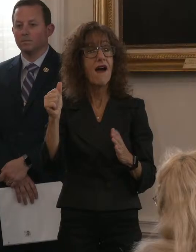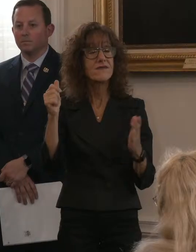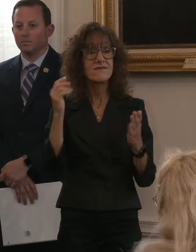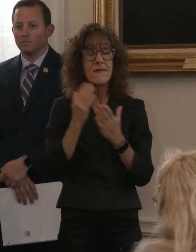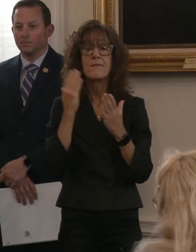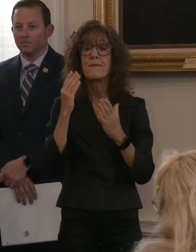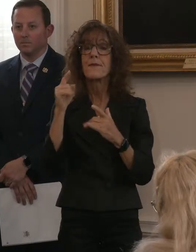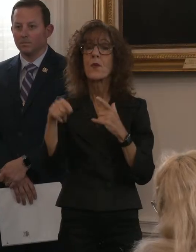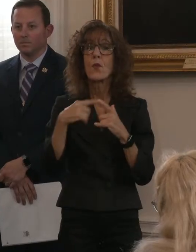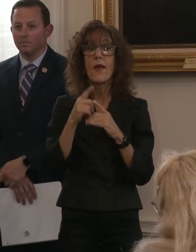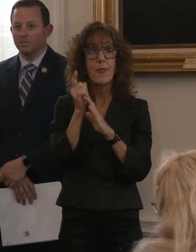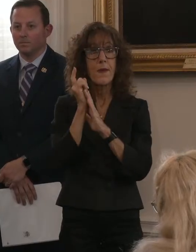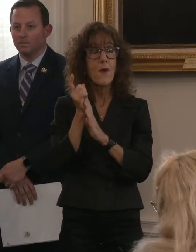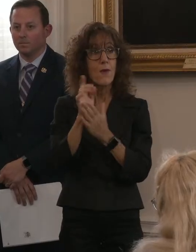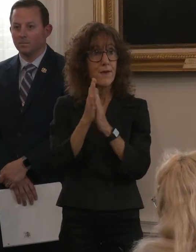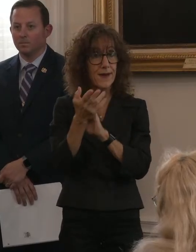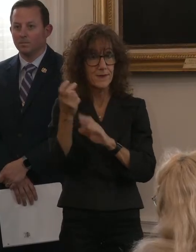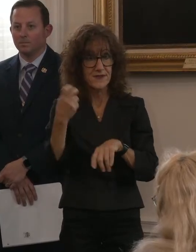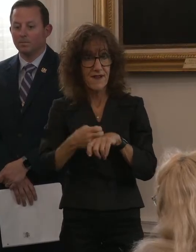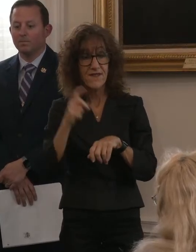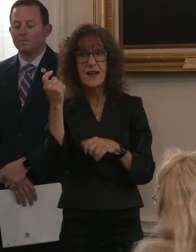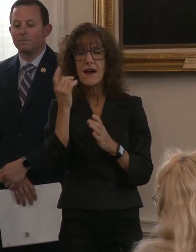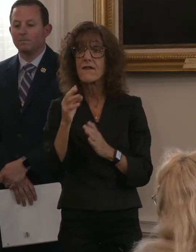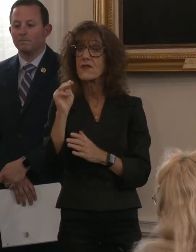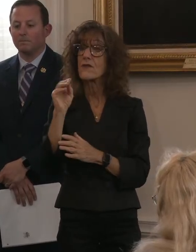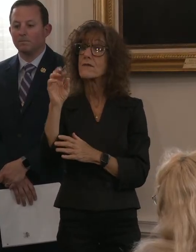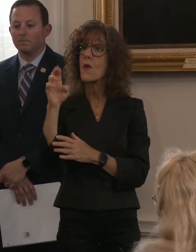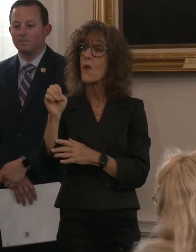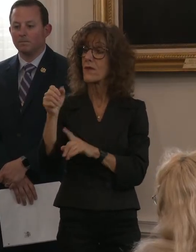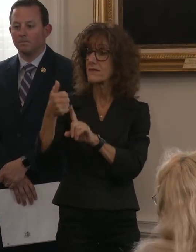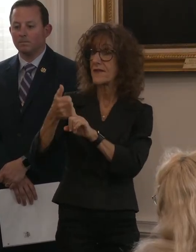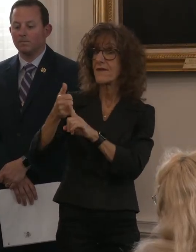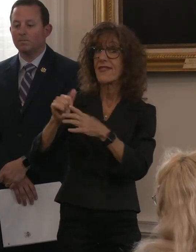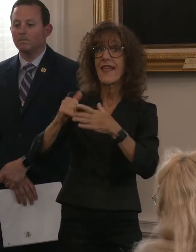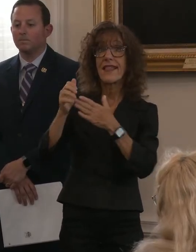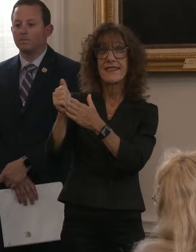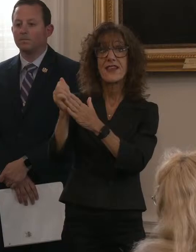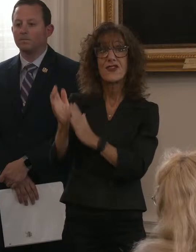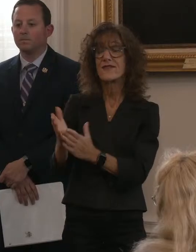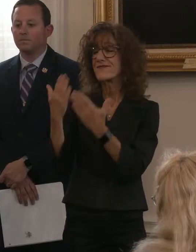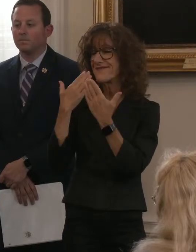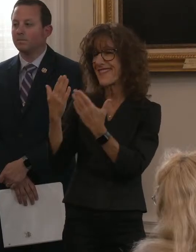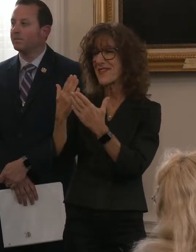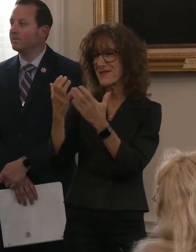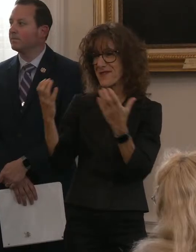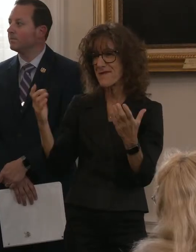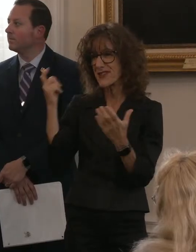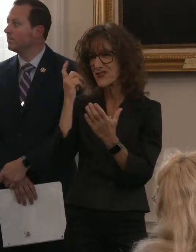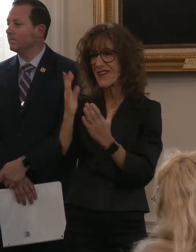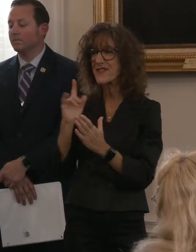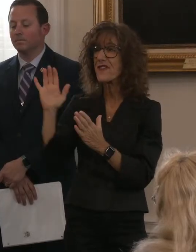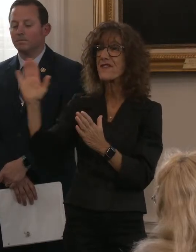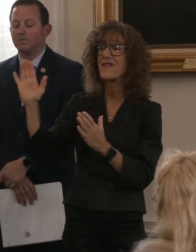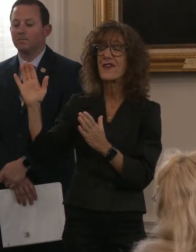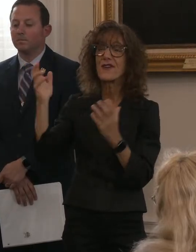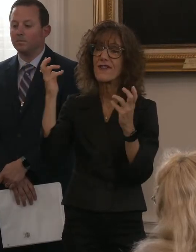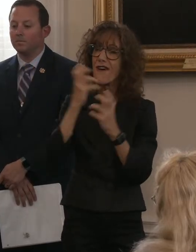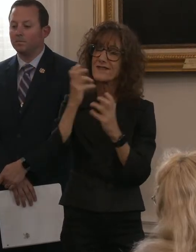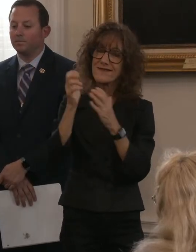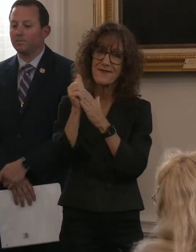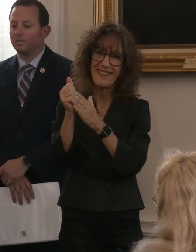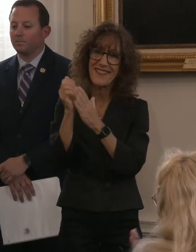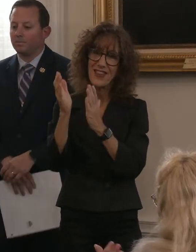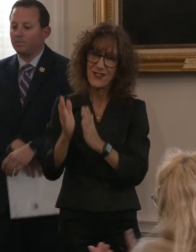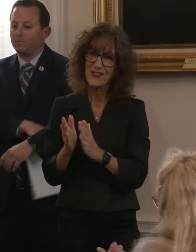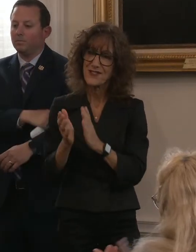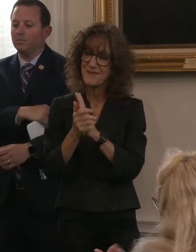gets hard. Governor Moore has been that leader. Governor, Thank you so much for your extraordinary leadership.